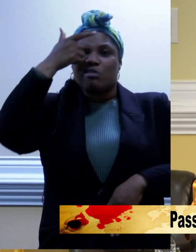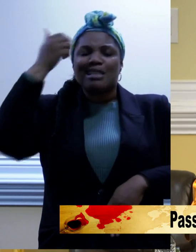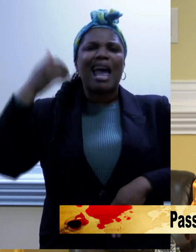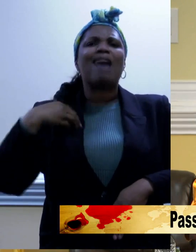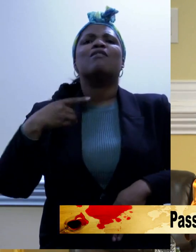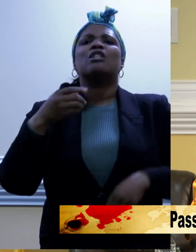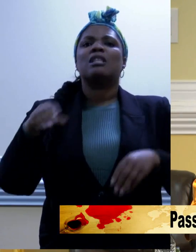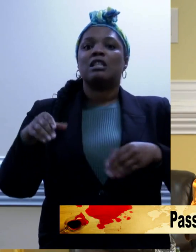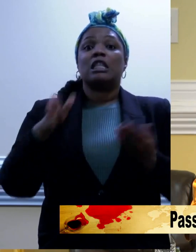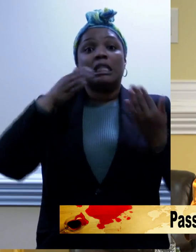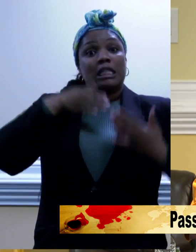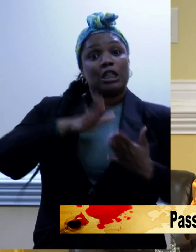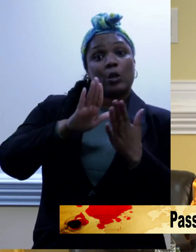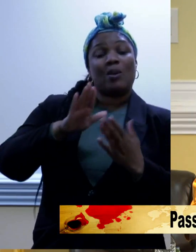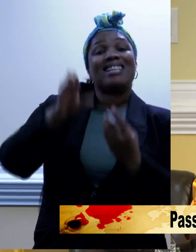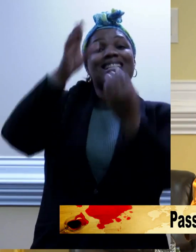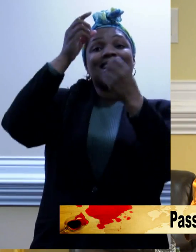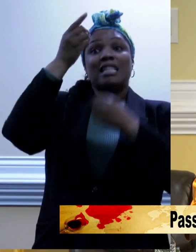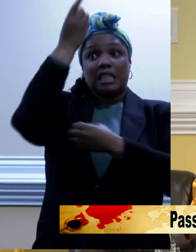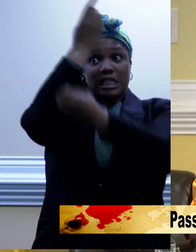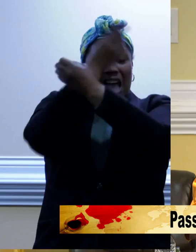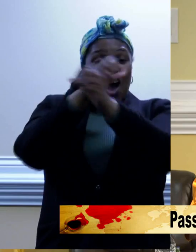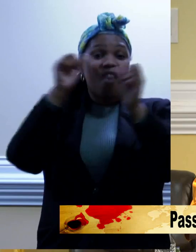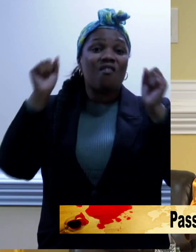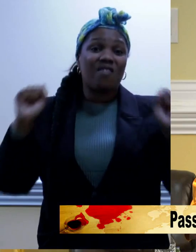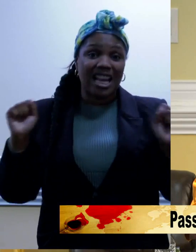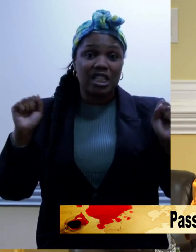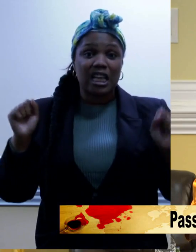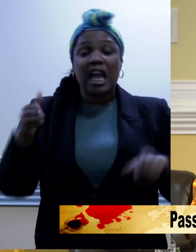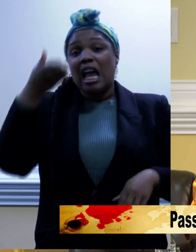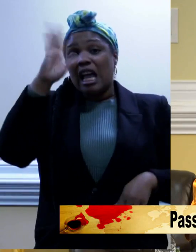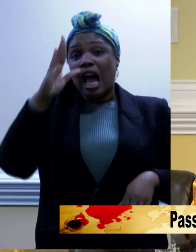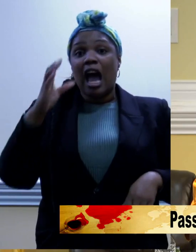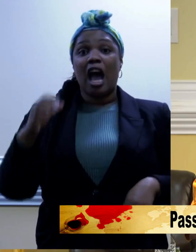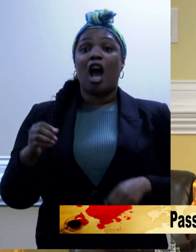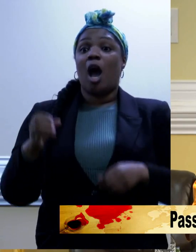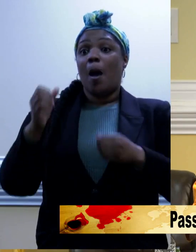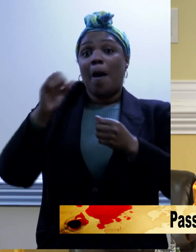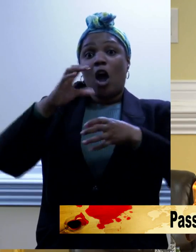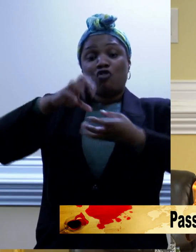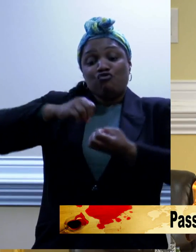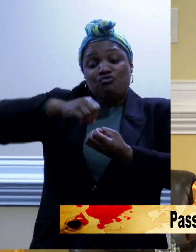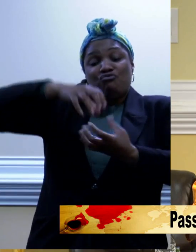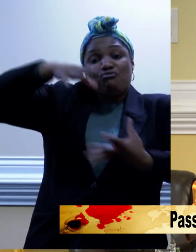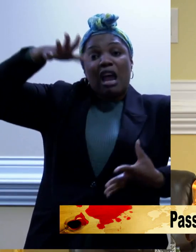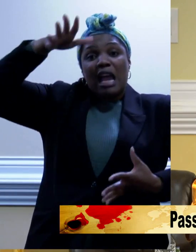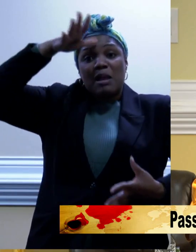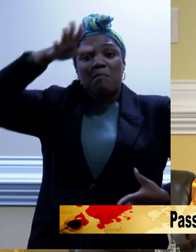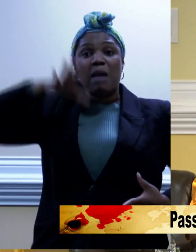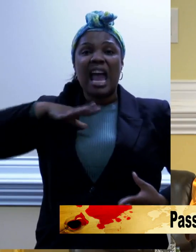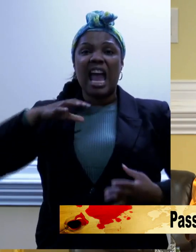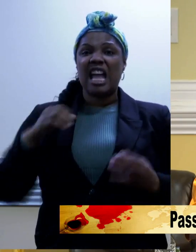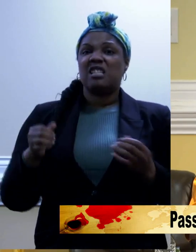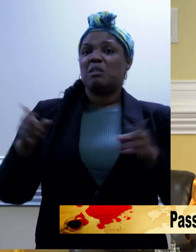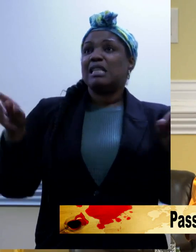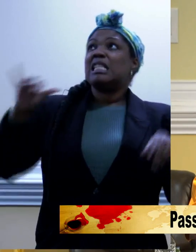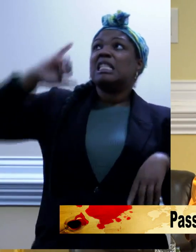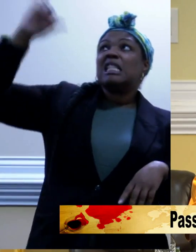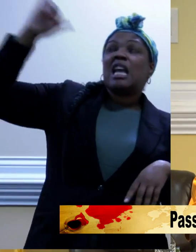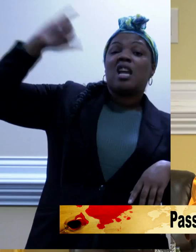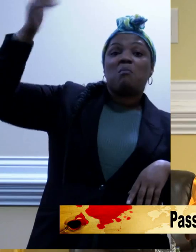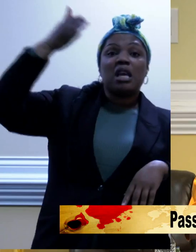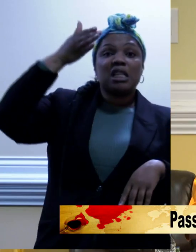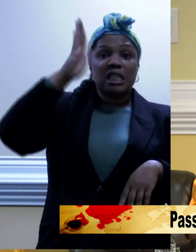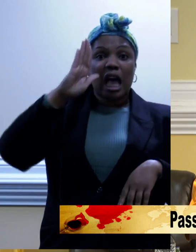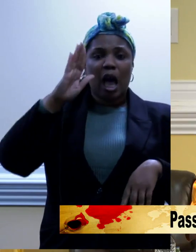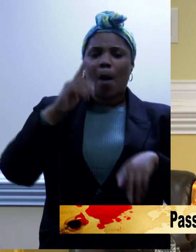all about anyway. God created this man to be just like him. The man dropped the ball and fell off the wagon.